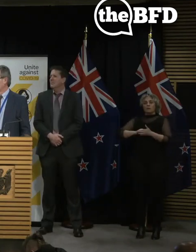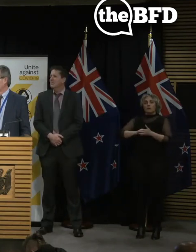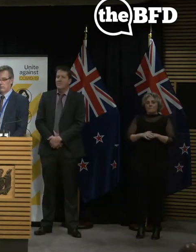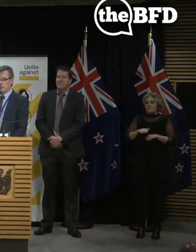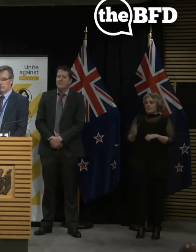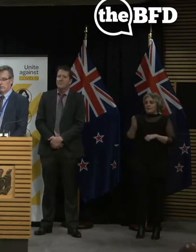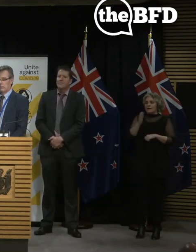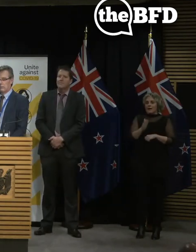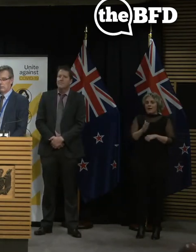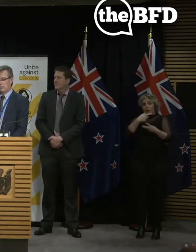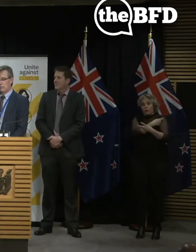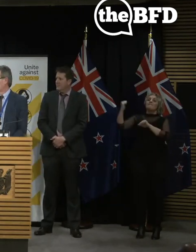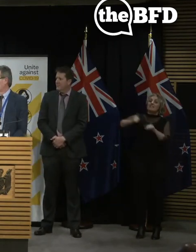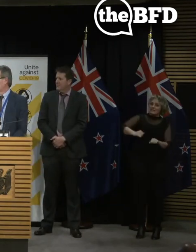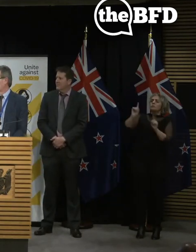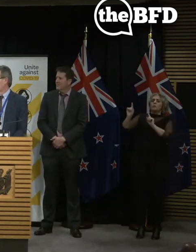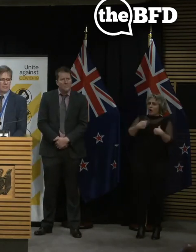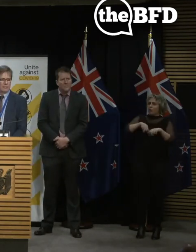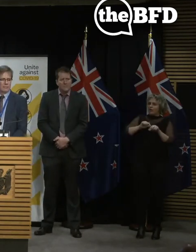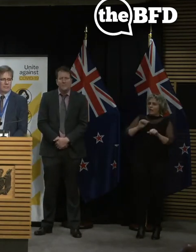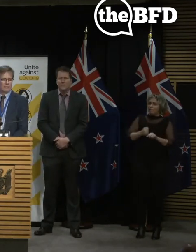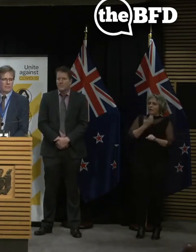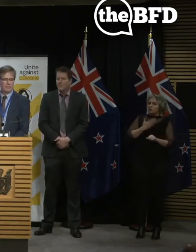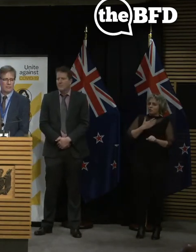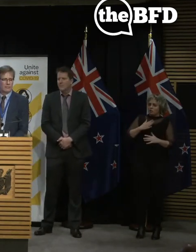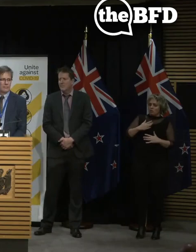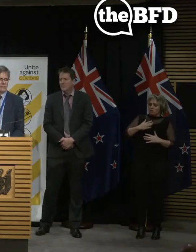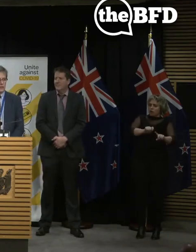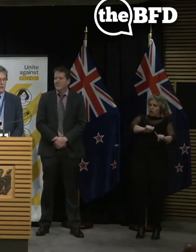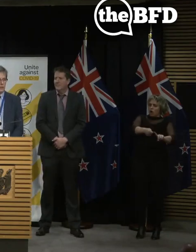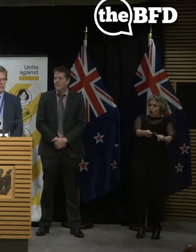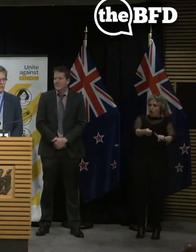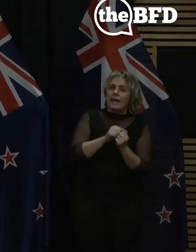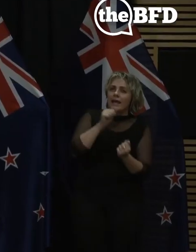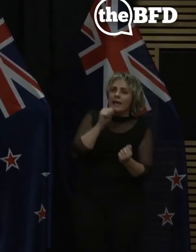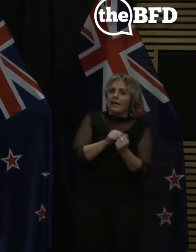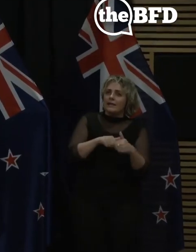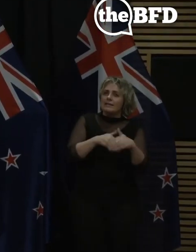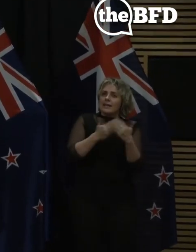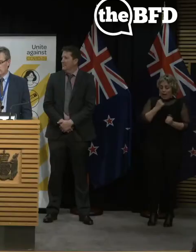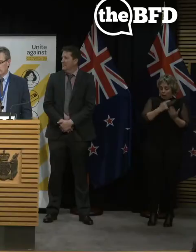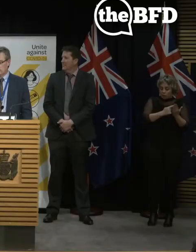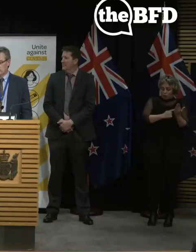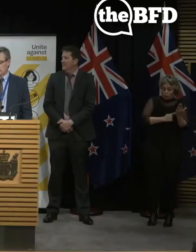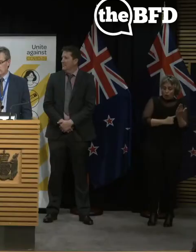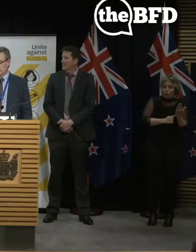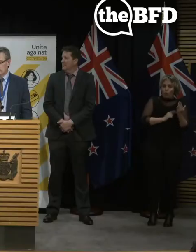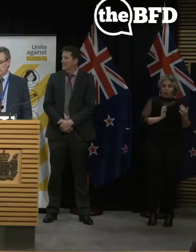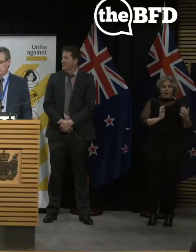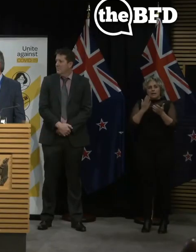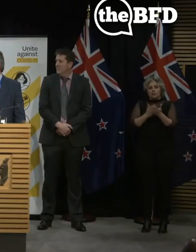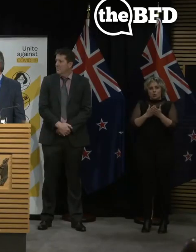Ben. Yeah. Toba, and then I'll come to Ben. Yeah. Ability plays. Yeah. Yeah, absolutely. Yes, so please.